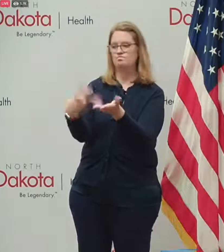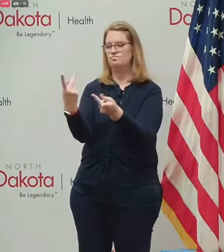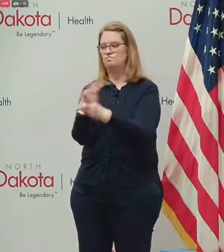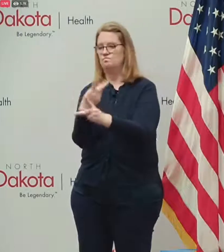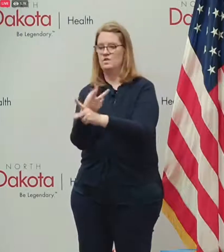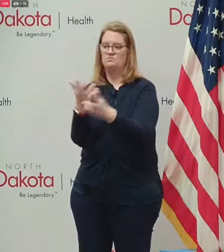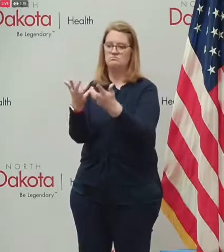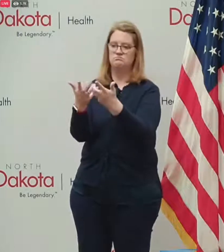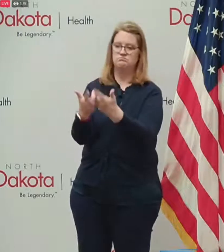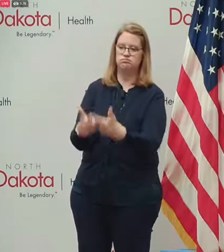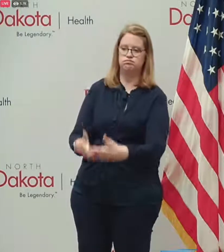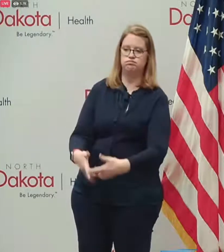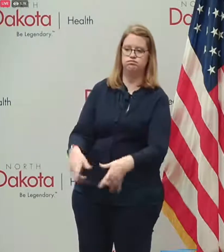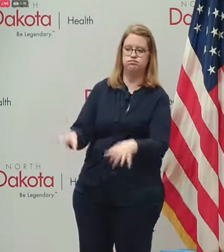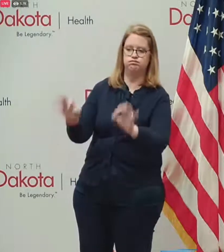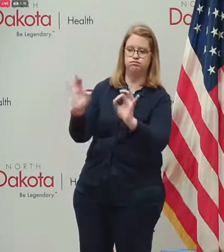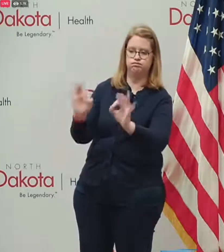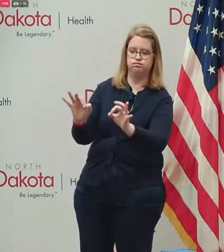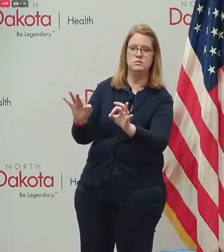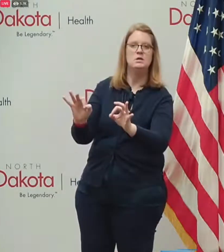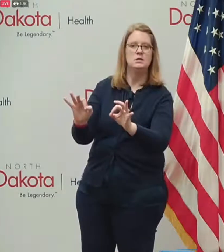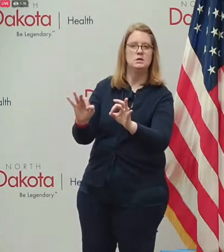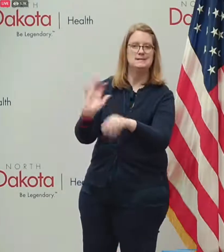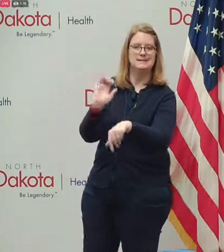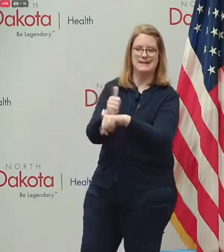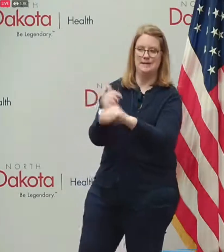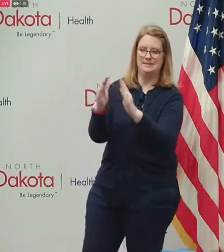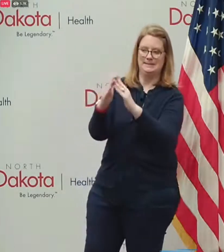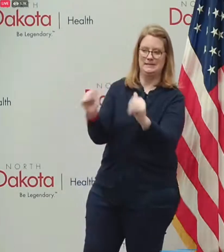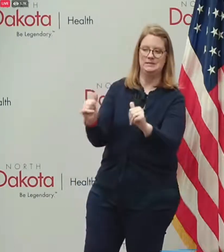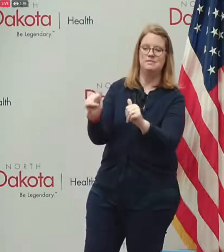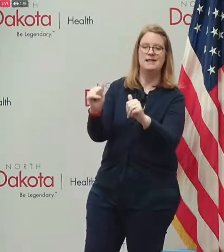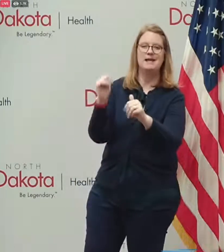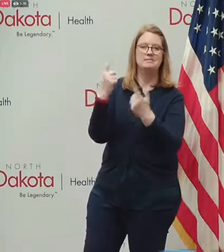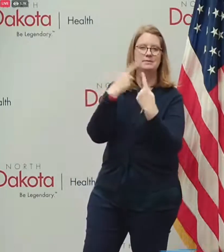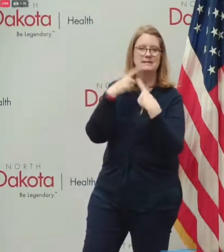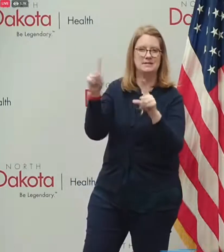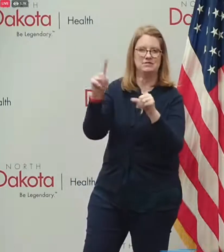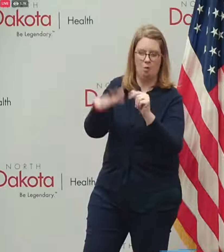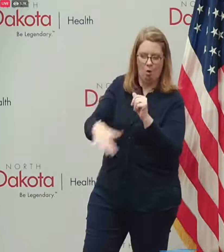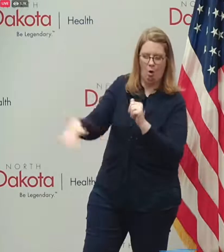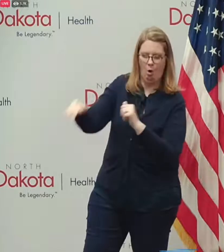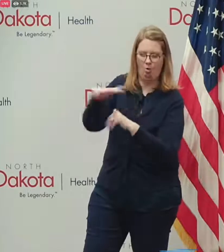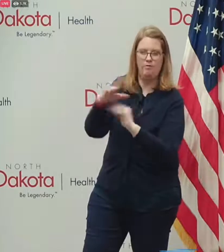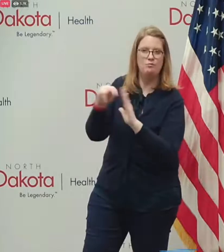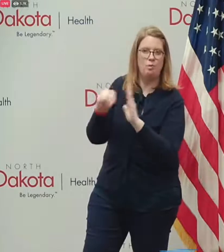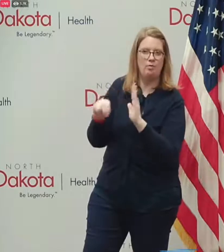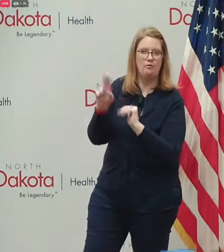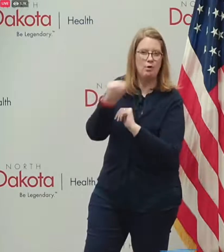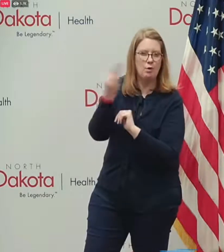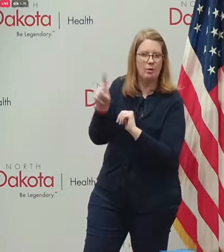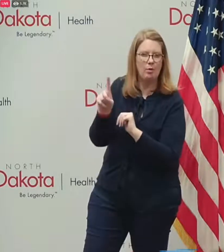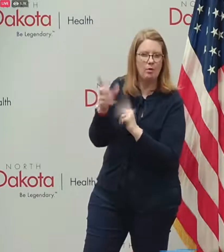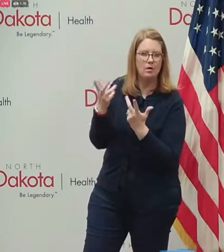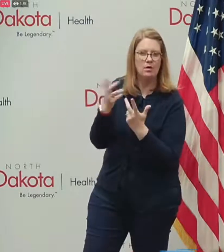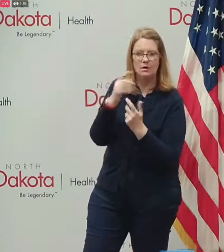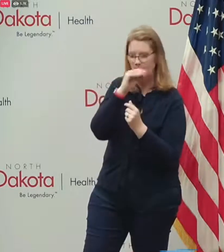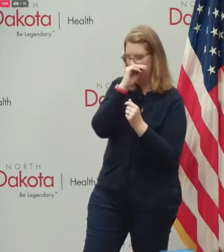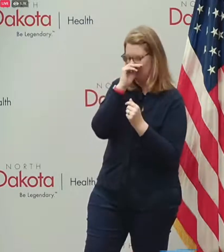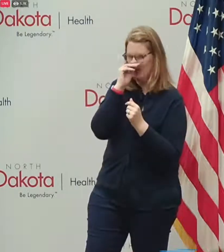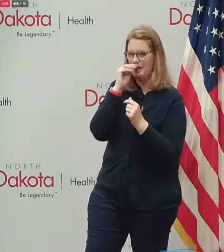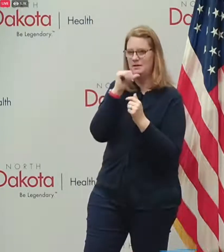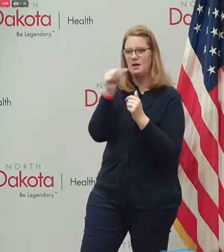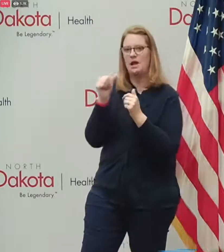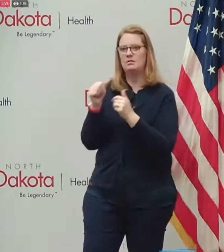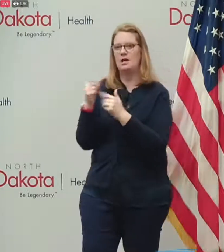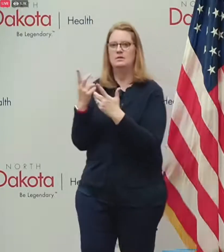work together to create a North Dakota system as opposed to just a series of suboptimal competitive health systems